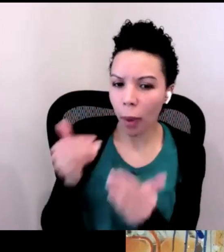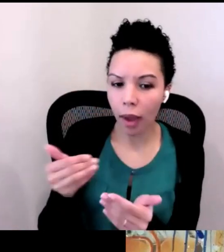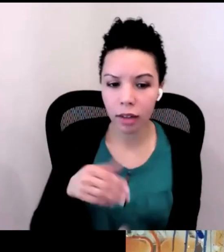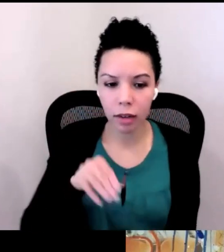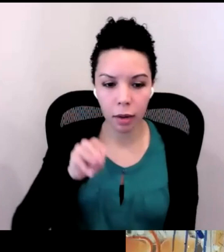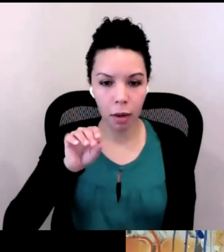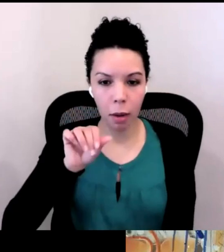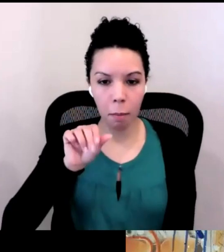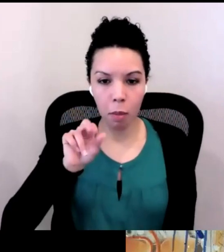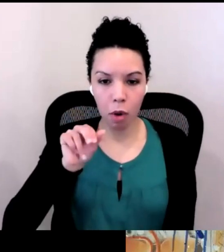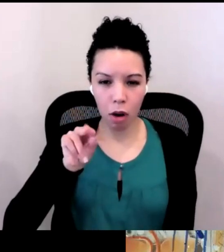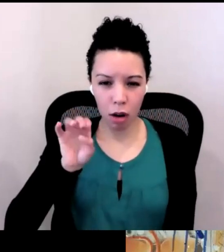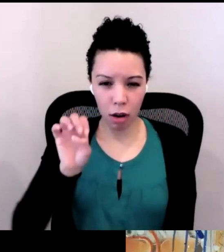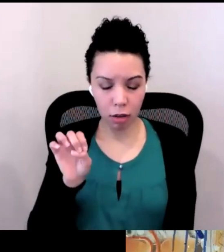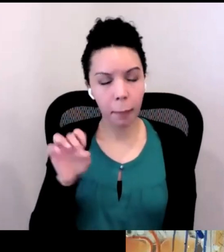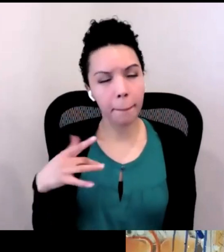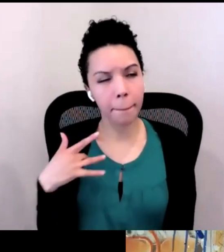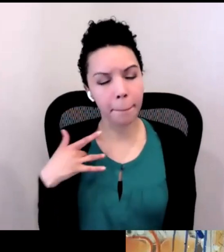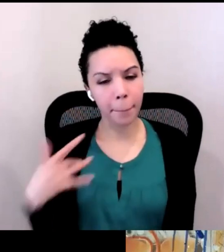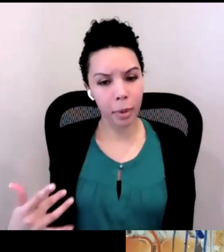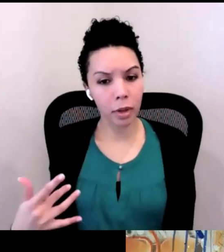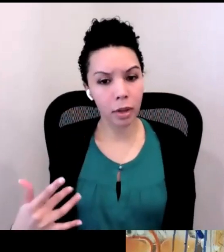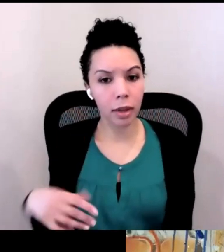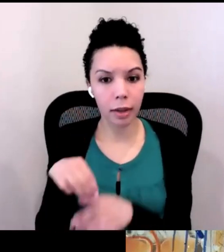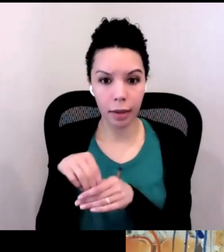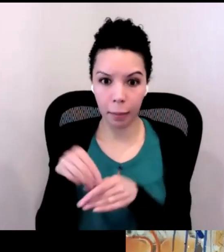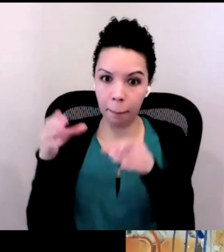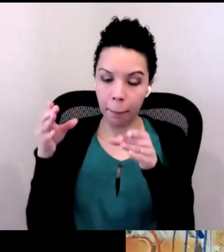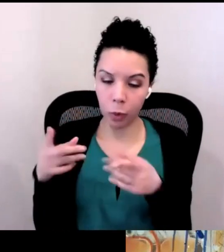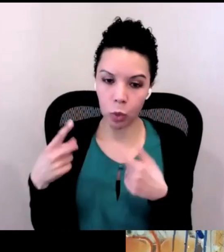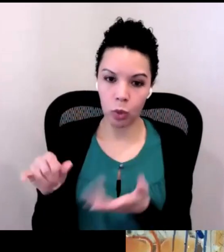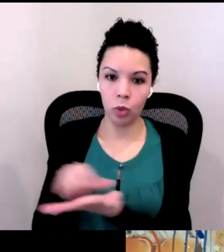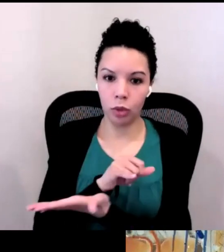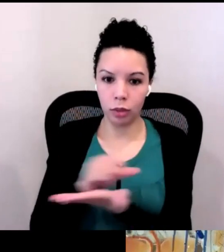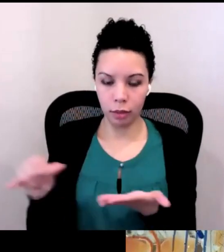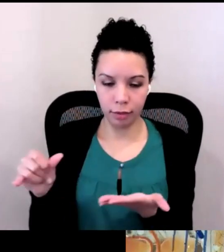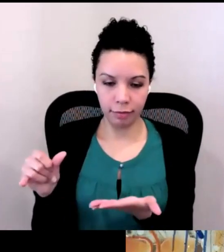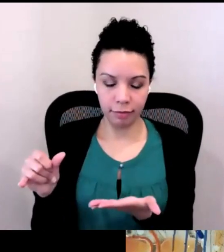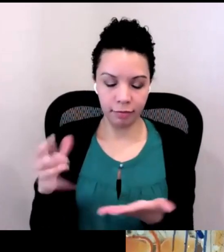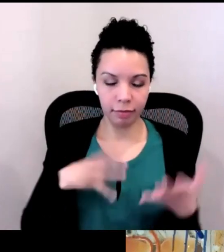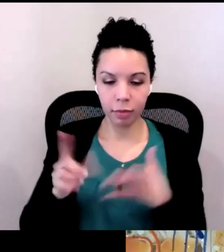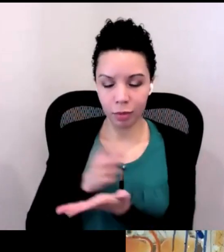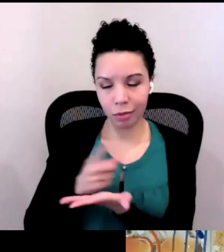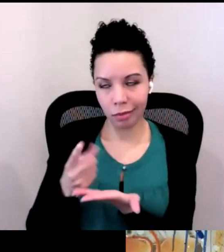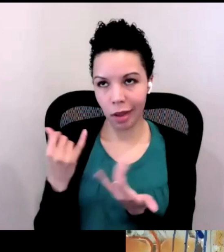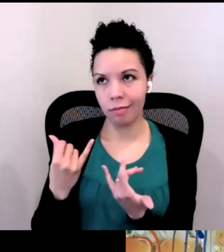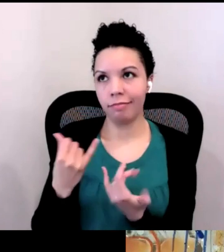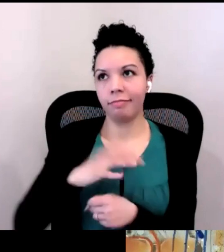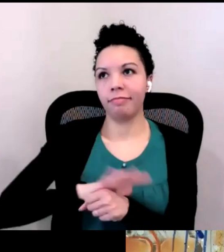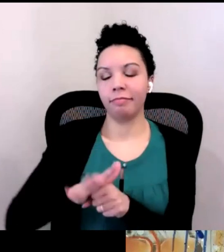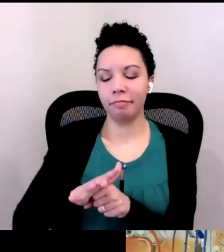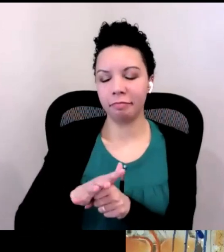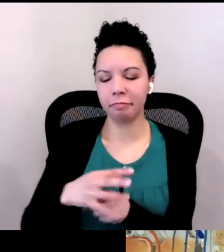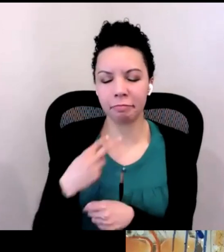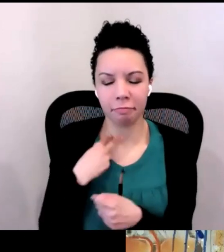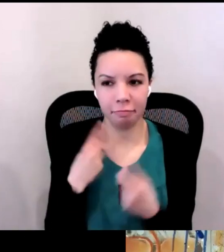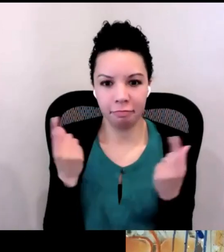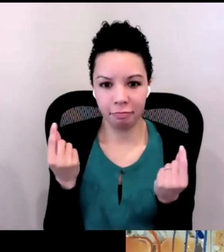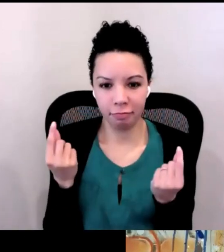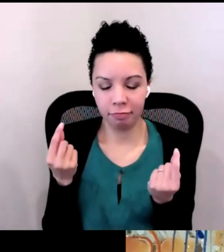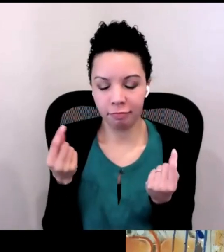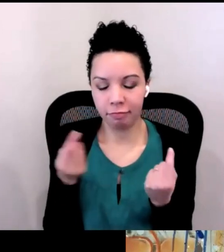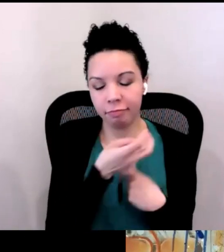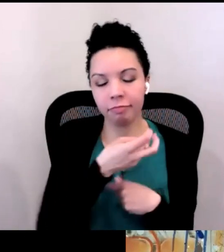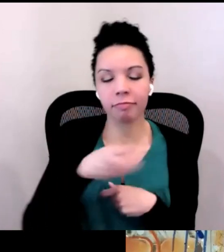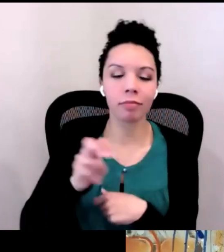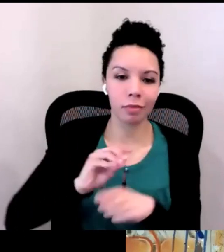I was going to say, so we typically do it in person during New York Fashion Week, and because of COVID, we decided to pivot and go virtually,